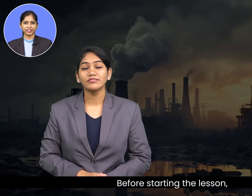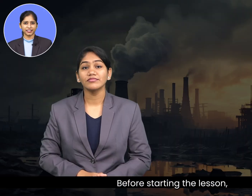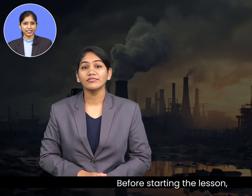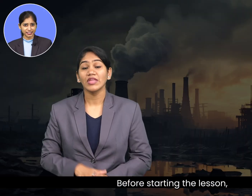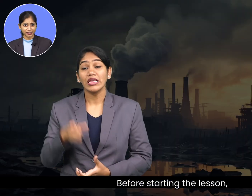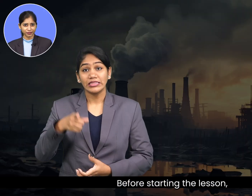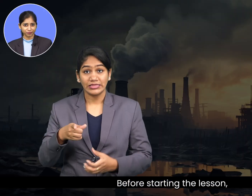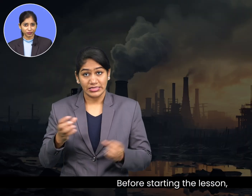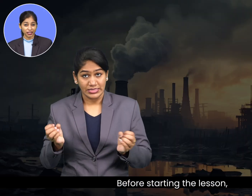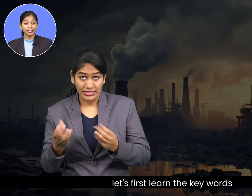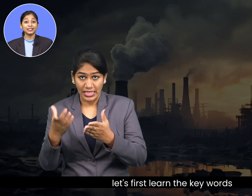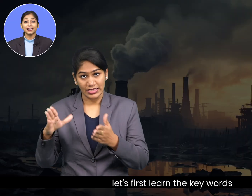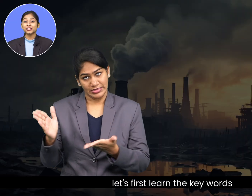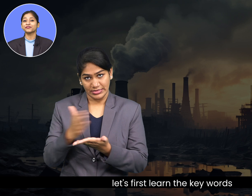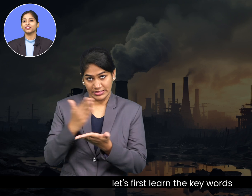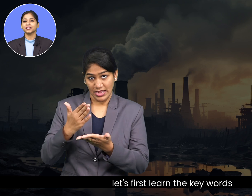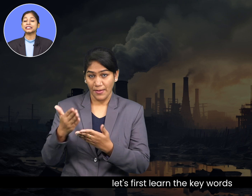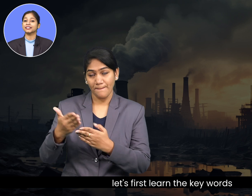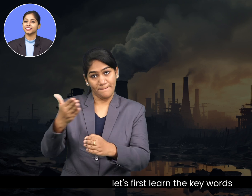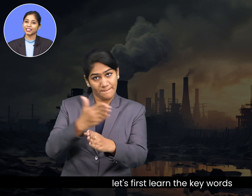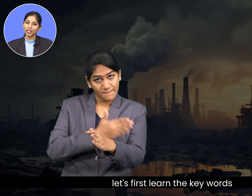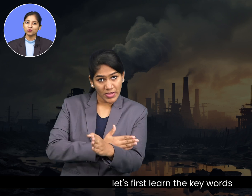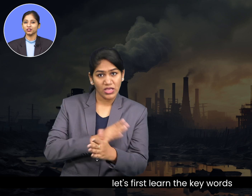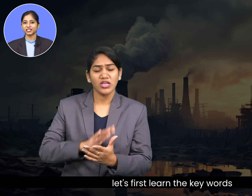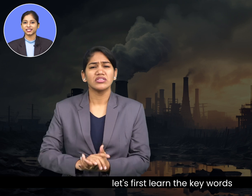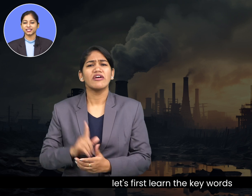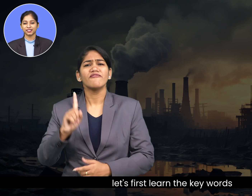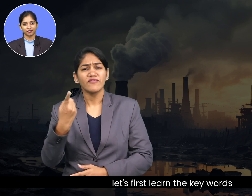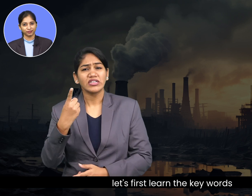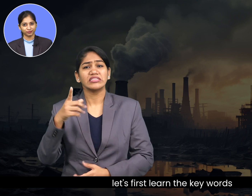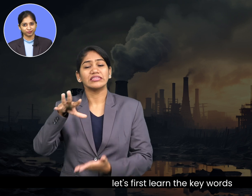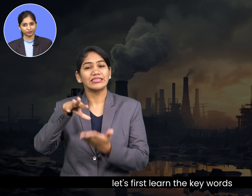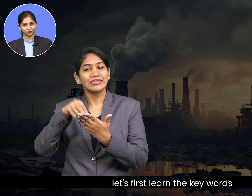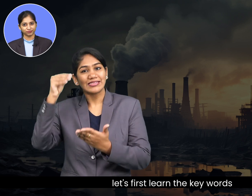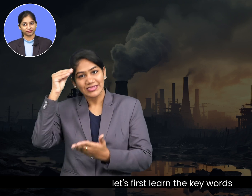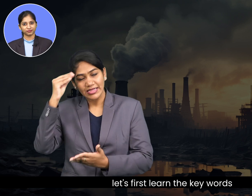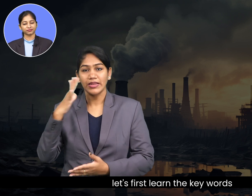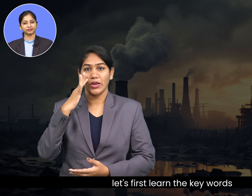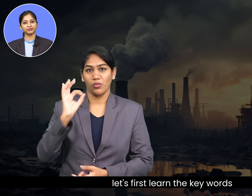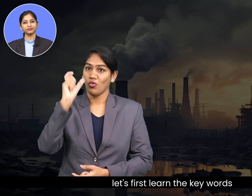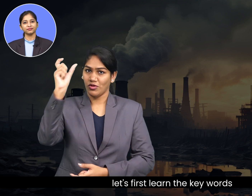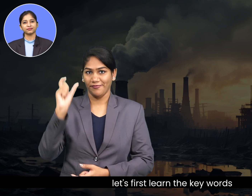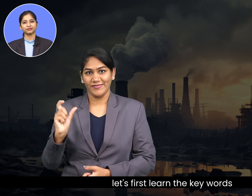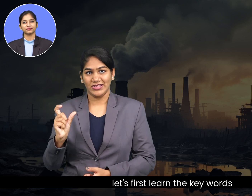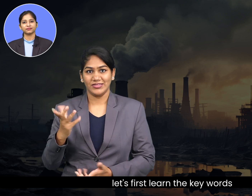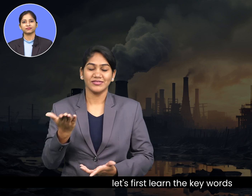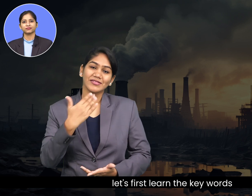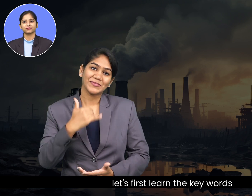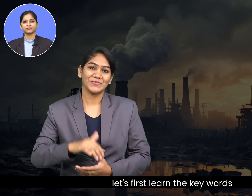Before starting the lesson, let's first learn the keywords.